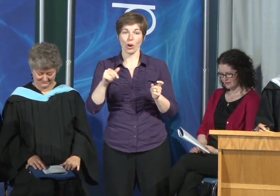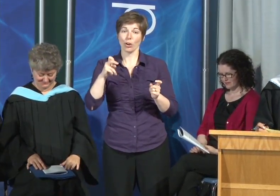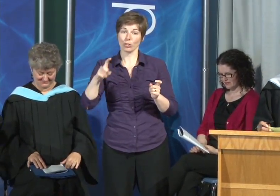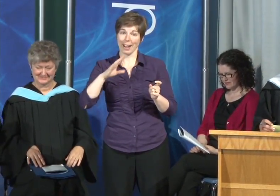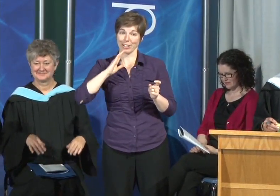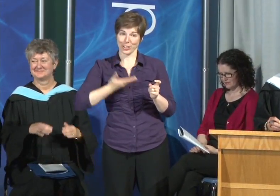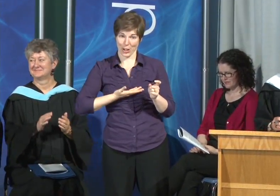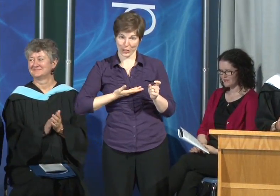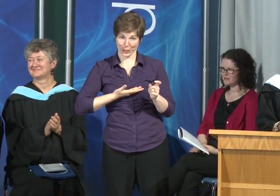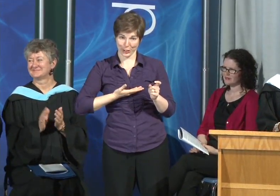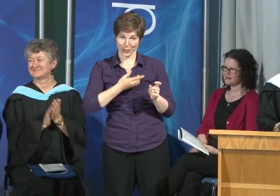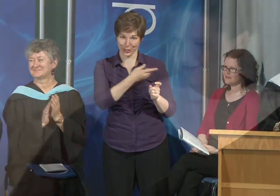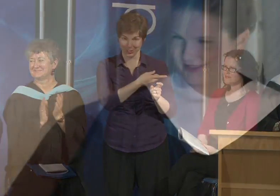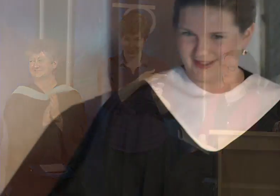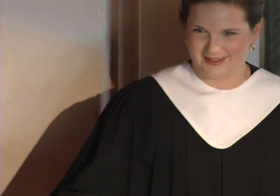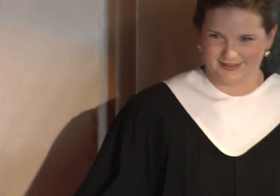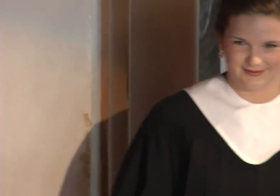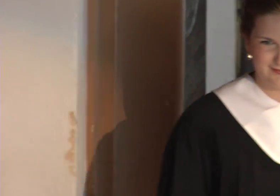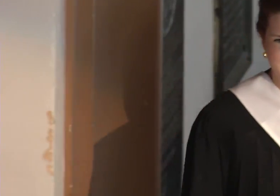Administration, Kristen Bennett.